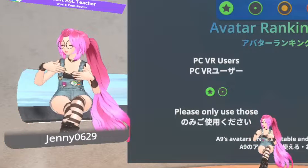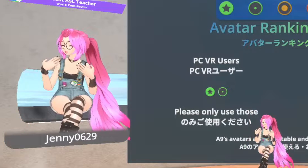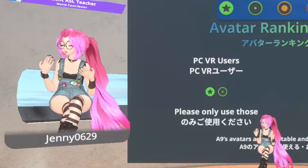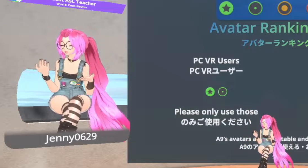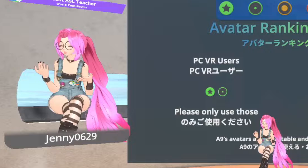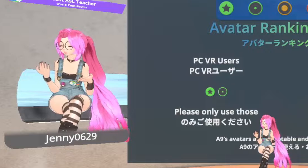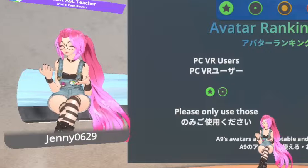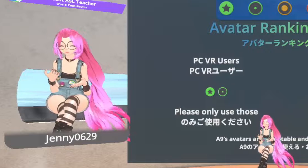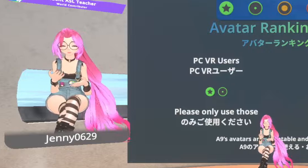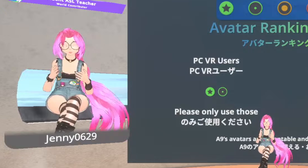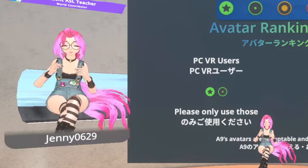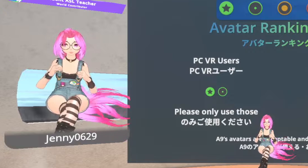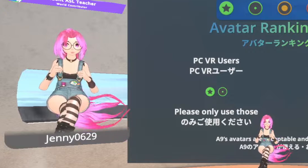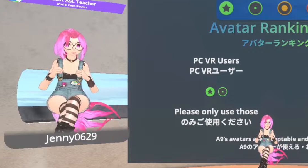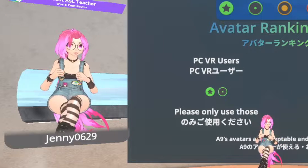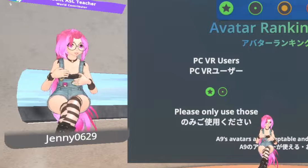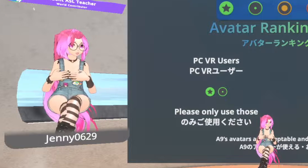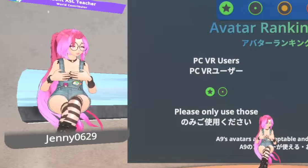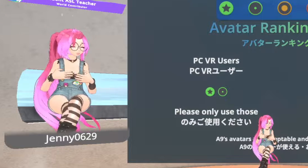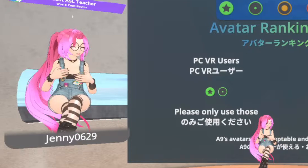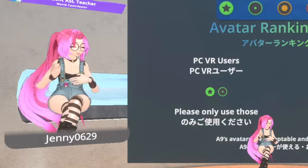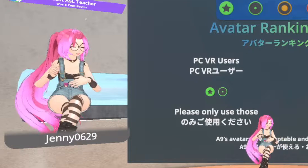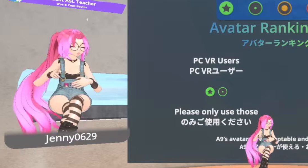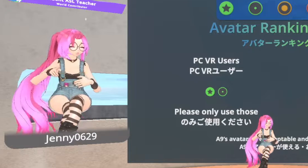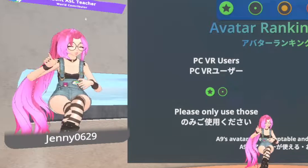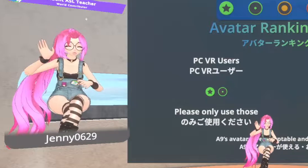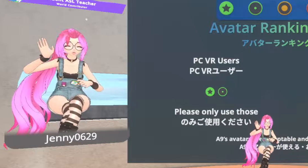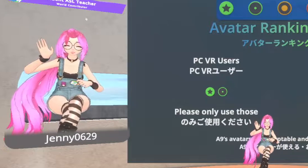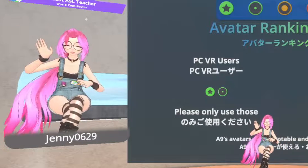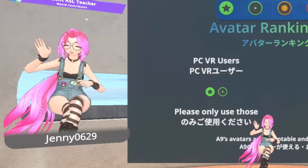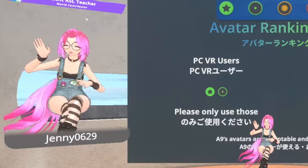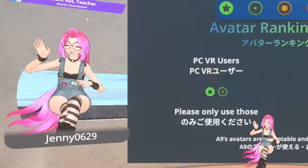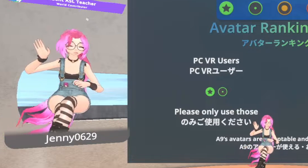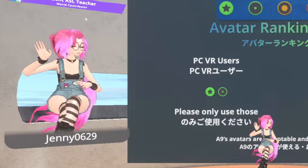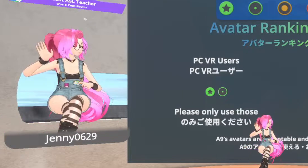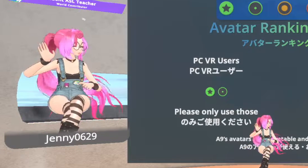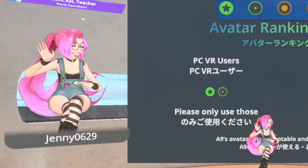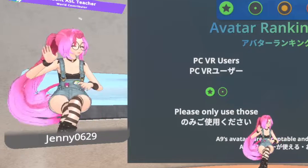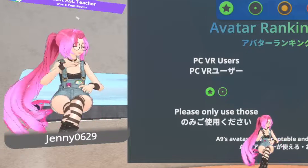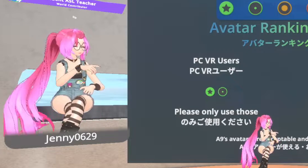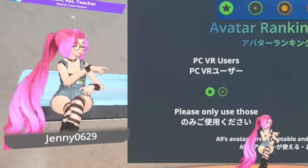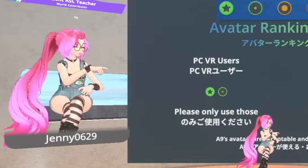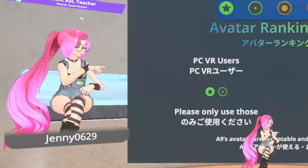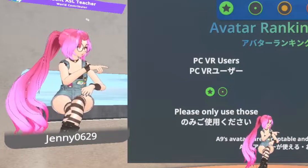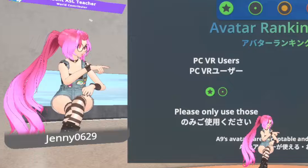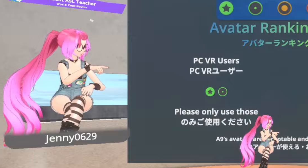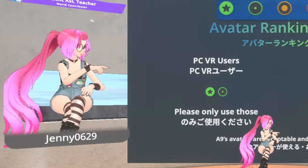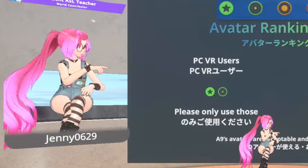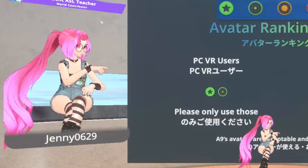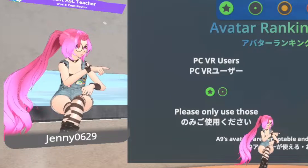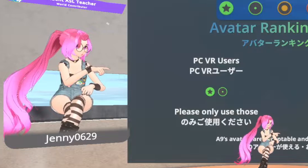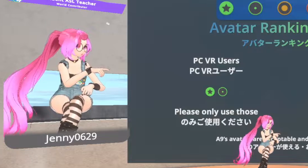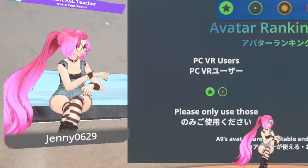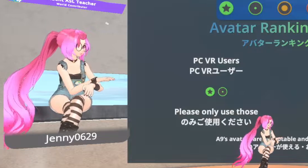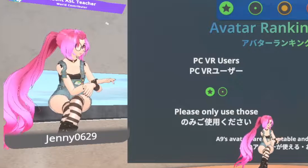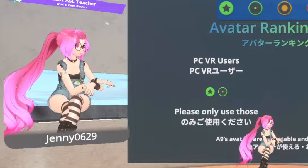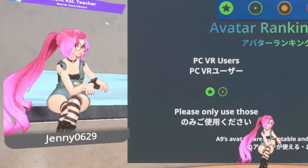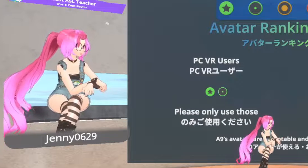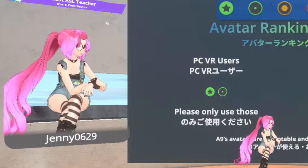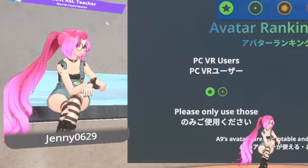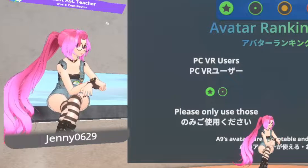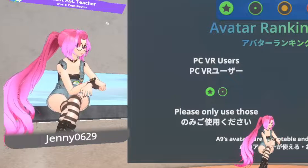I'm happy to teach whatever you need. Anyone have a suggestion? Yeah, Kaden?